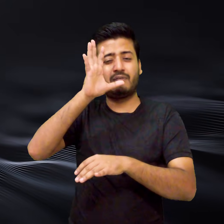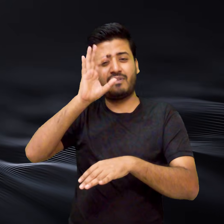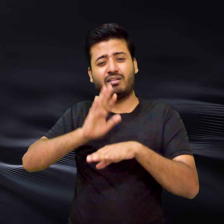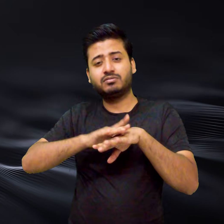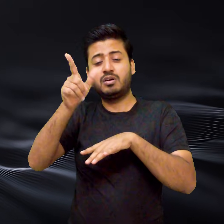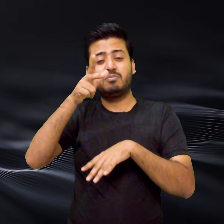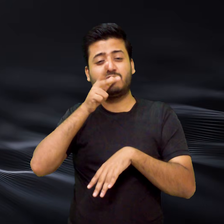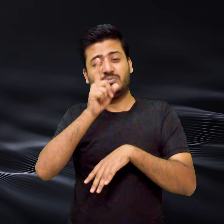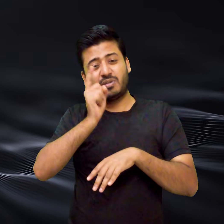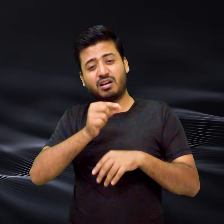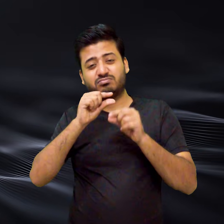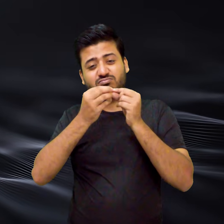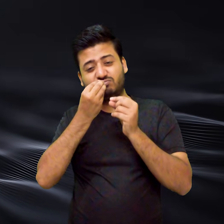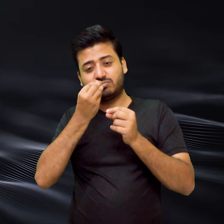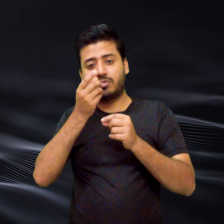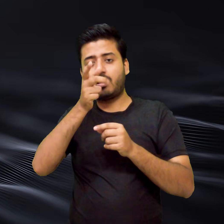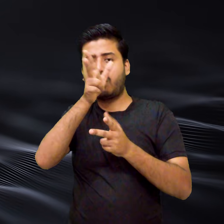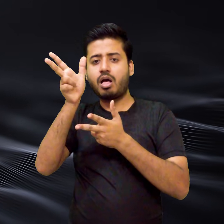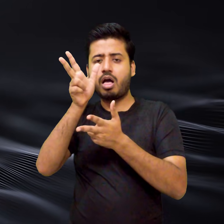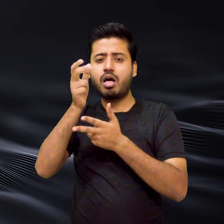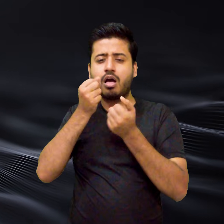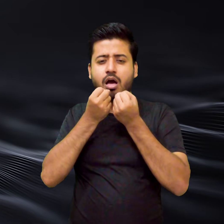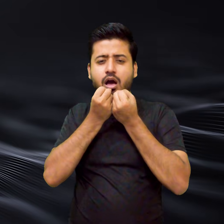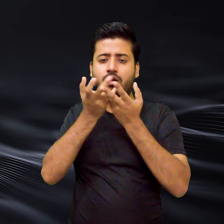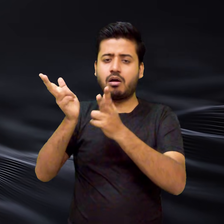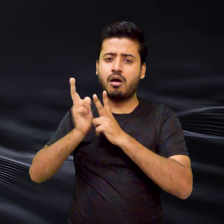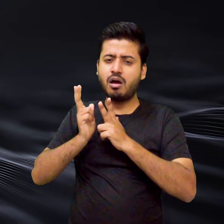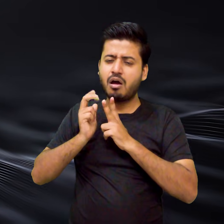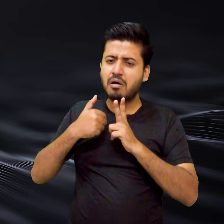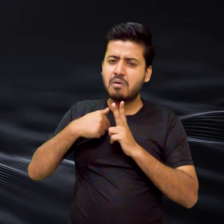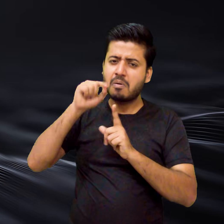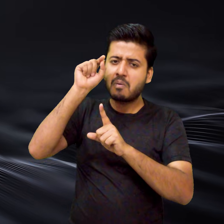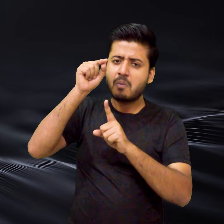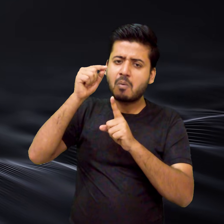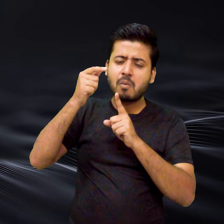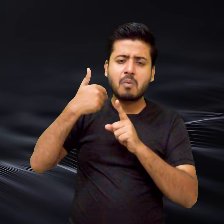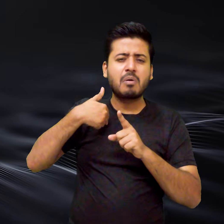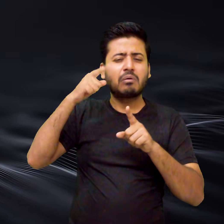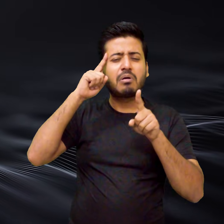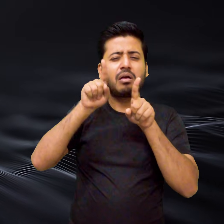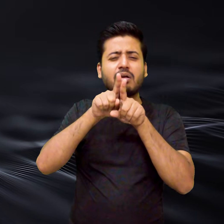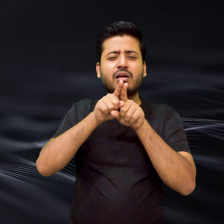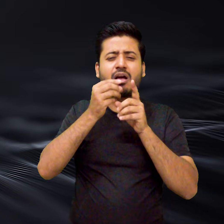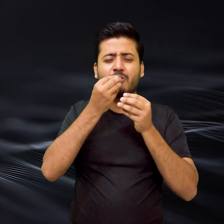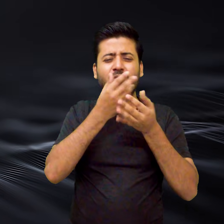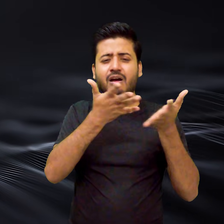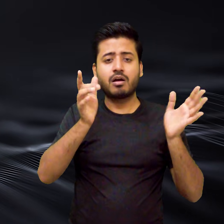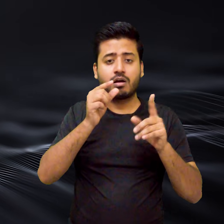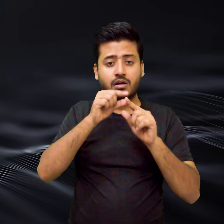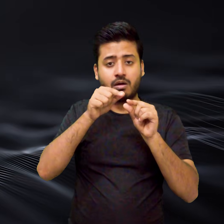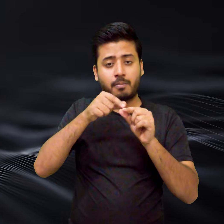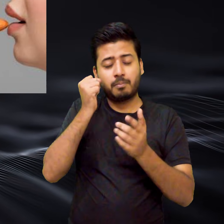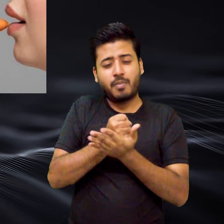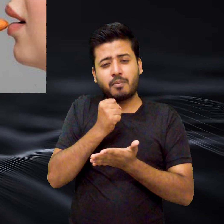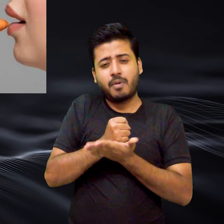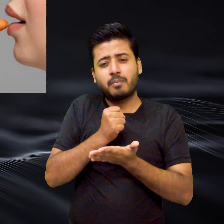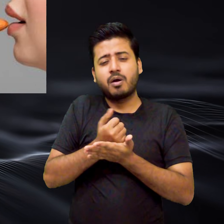mixed with cheaper alternatives like sunflower oil. Consider the price. Pure almond oil is more expensive to produce than cheaper alternatives